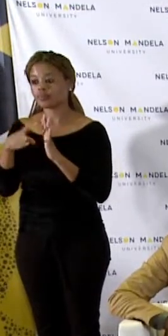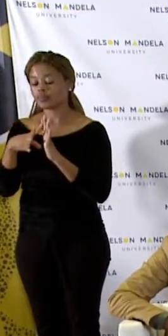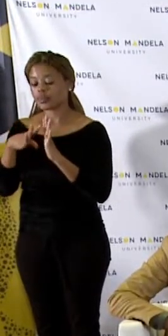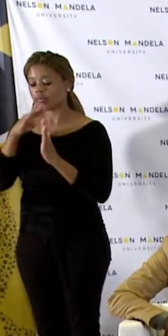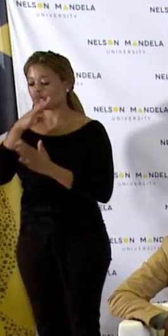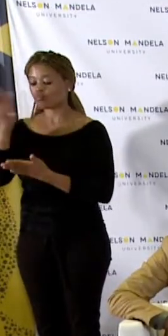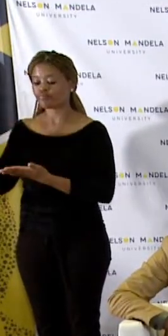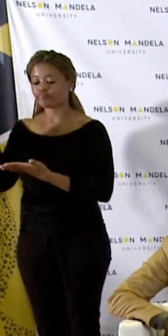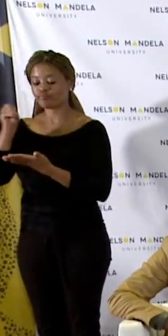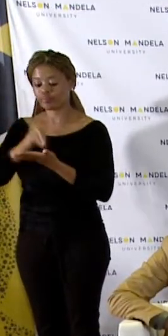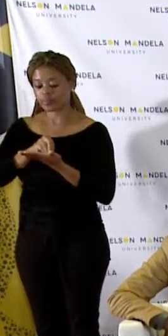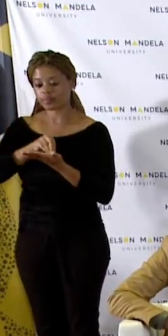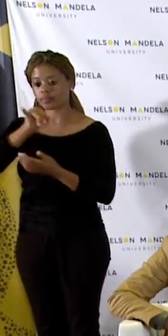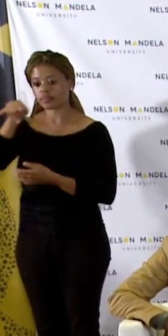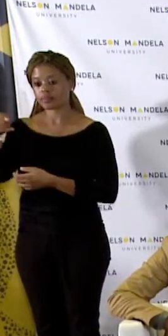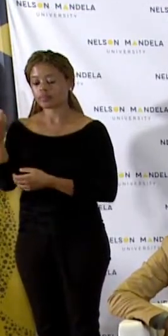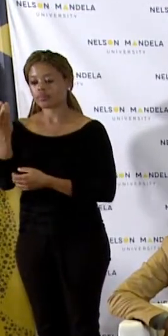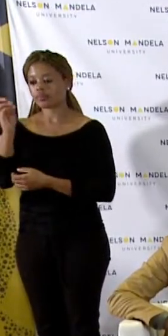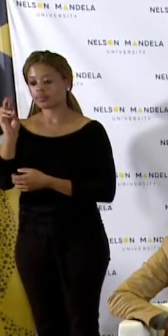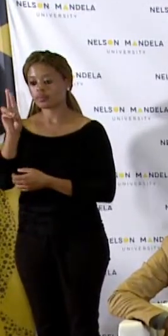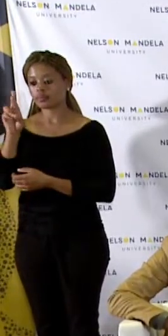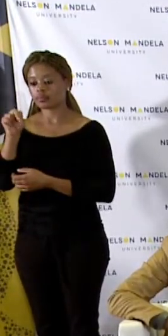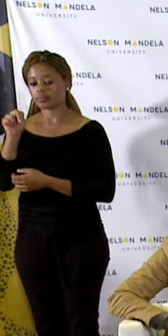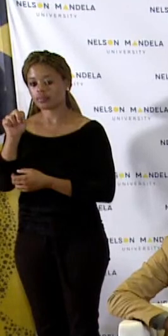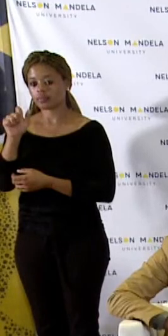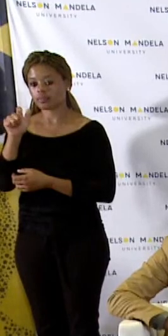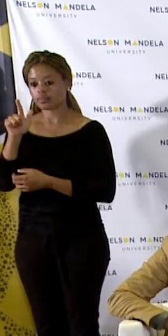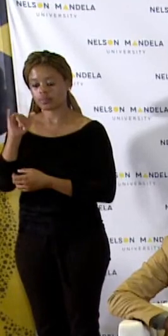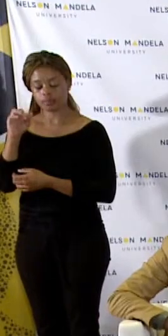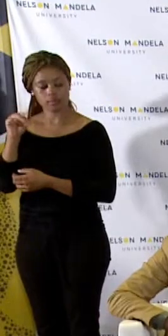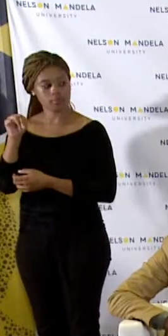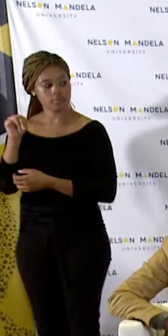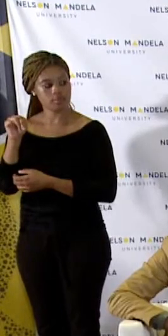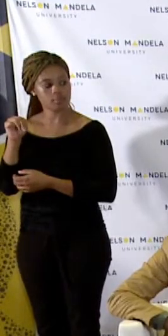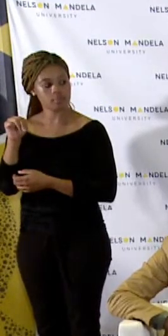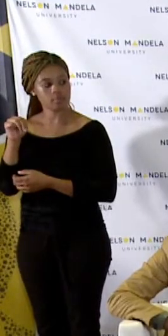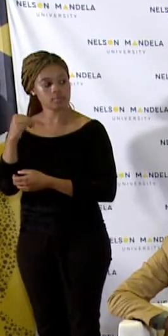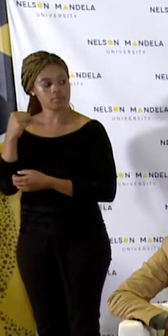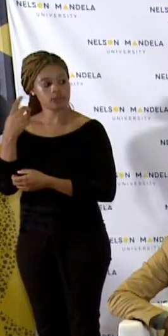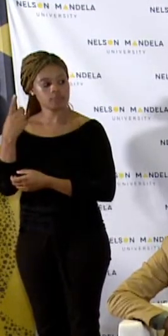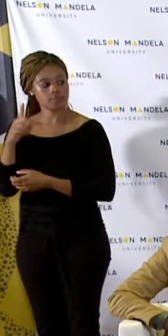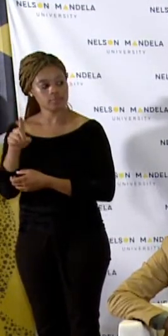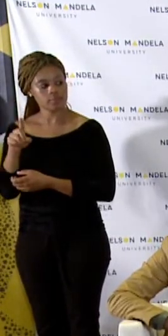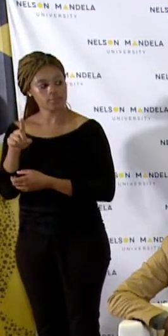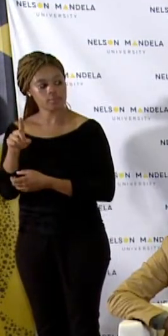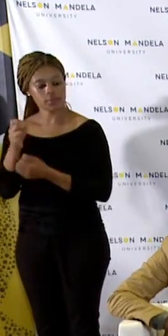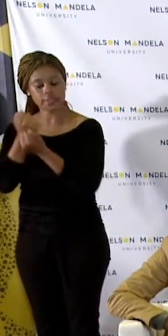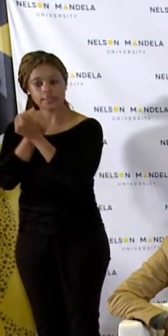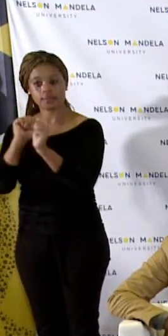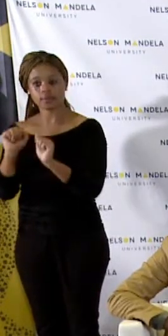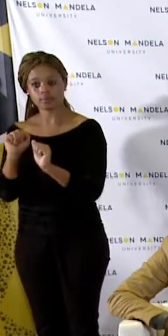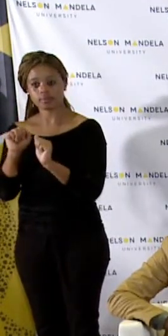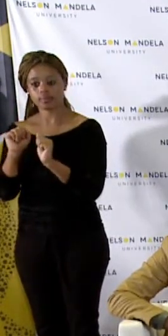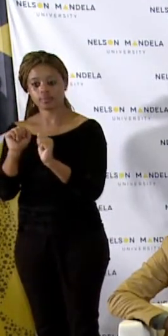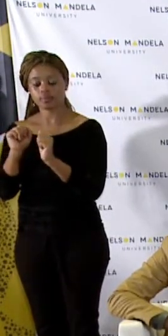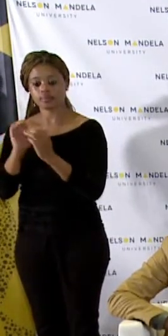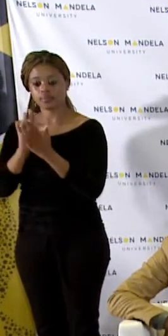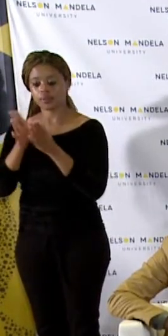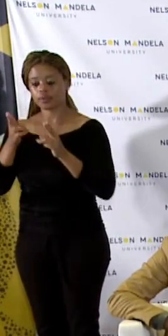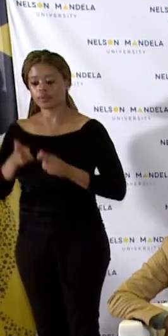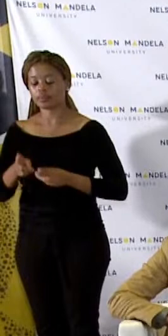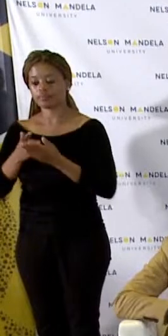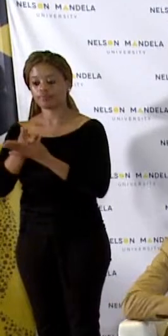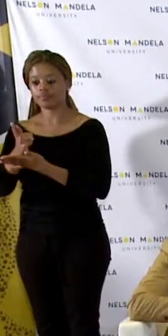replace journalism as a cure-all in a democracy and in human